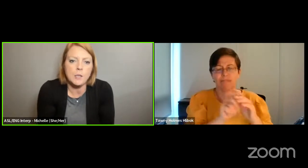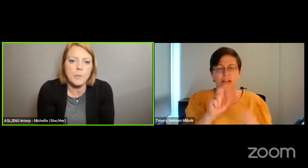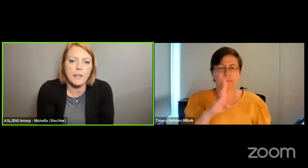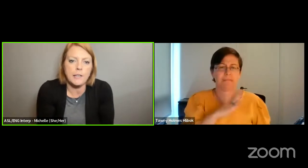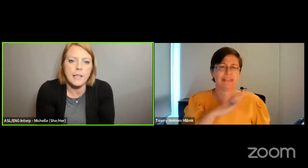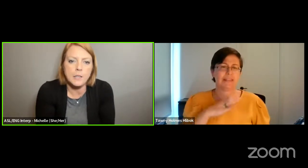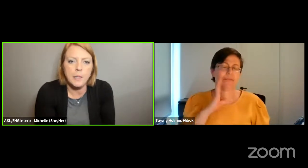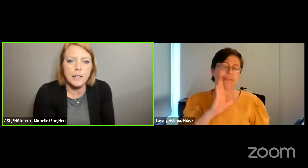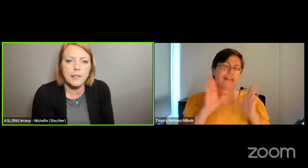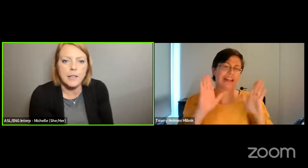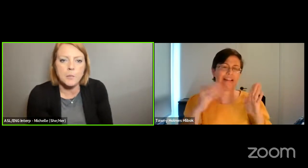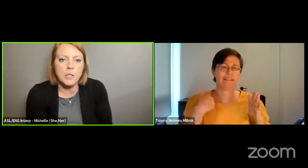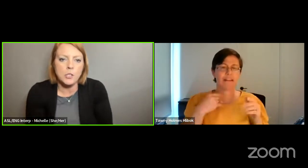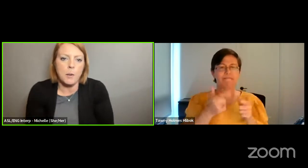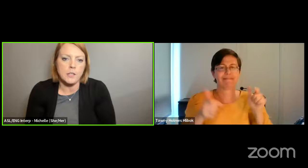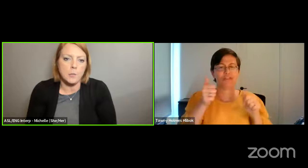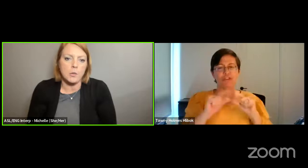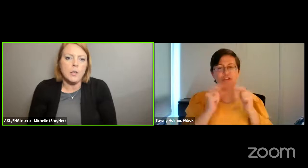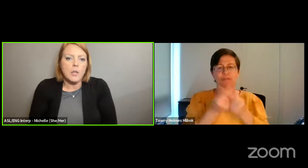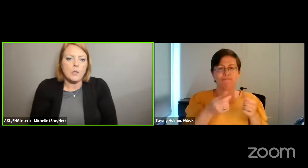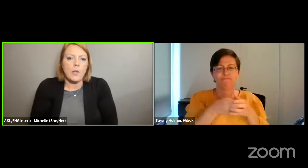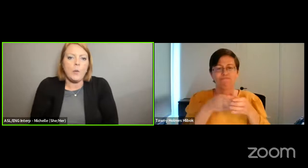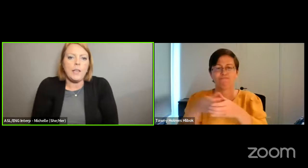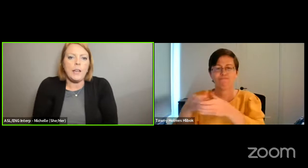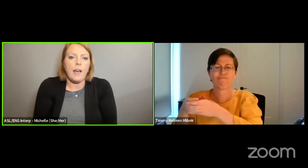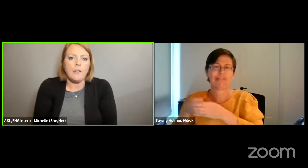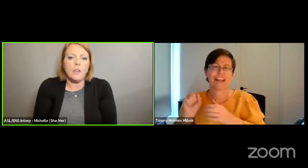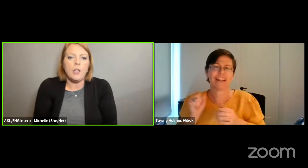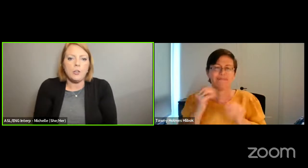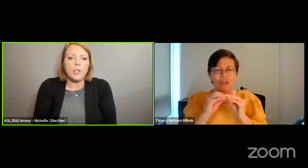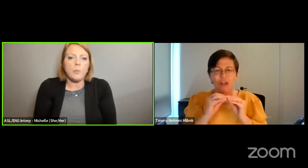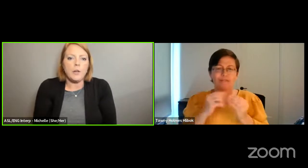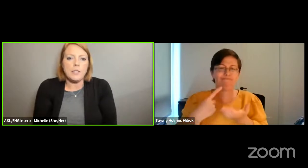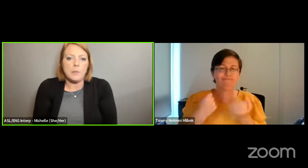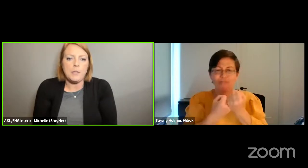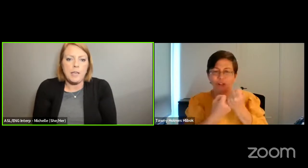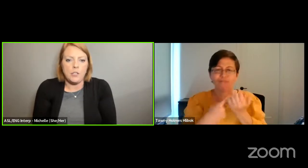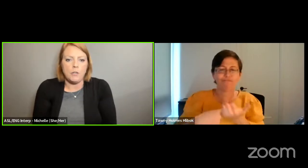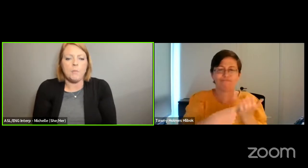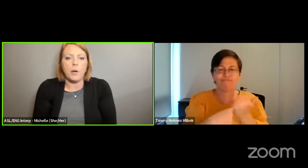try to participate at the next meeting as much as possible so that we can have greater